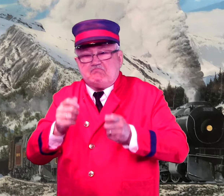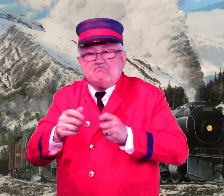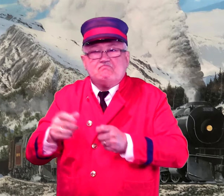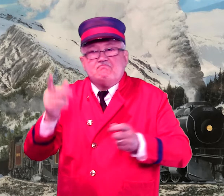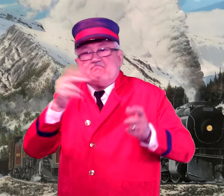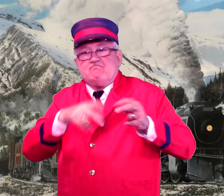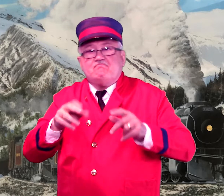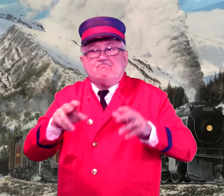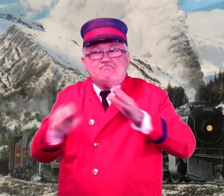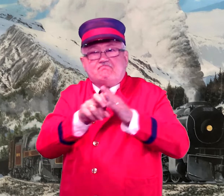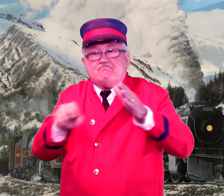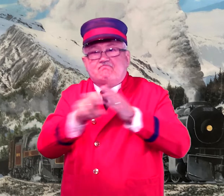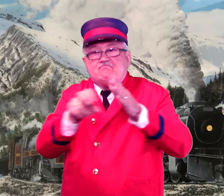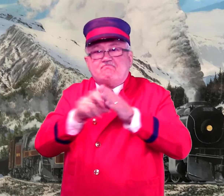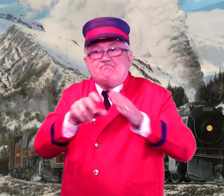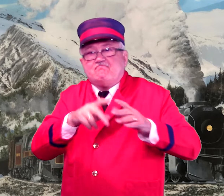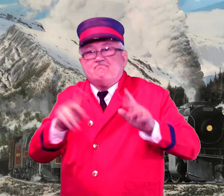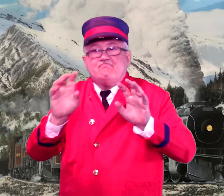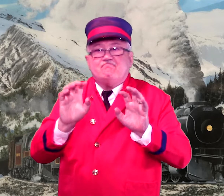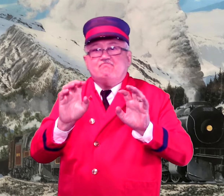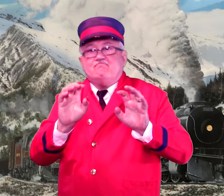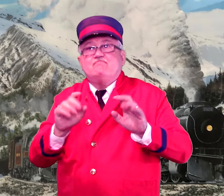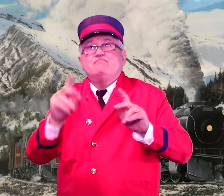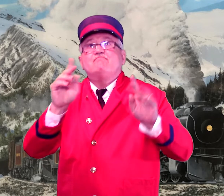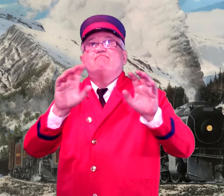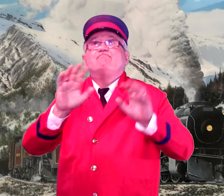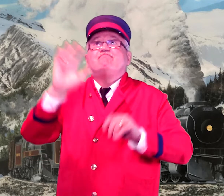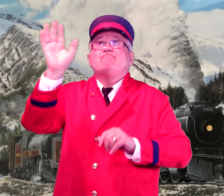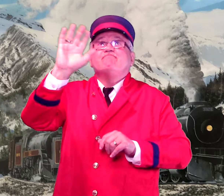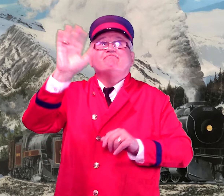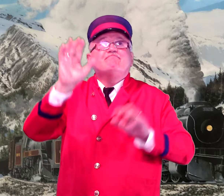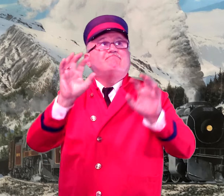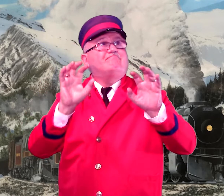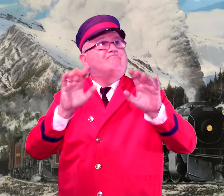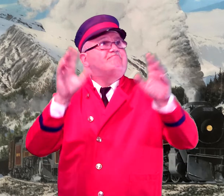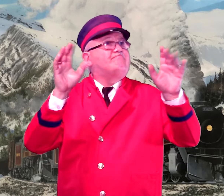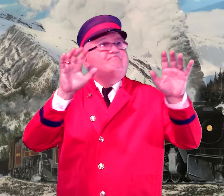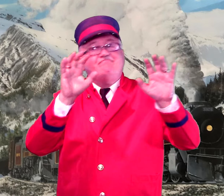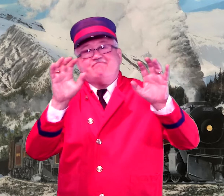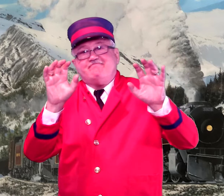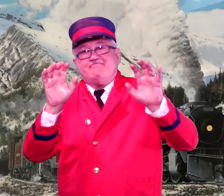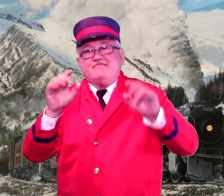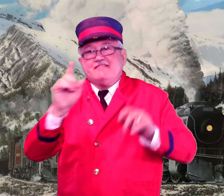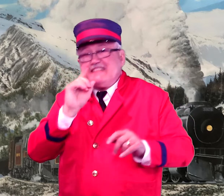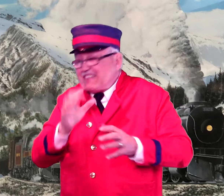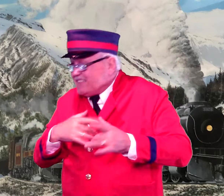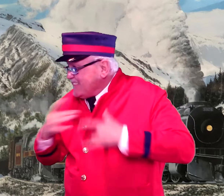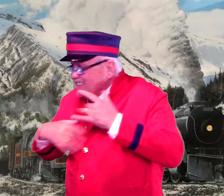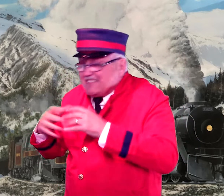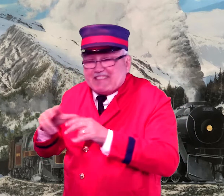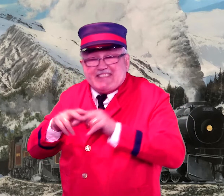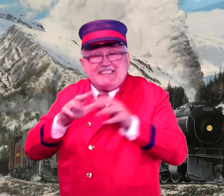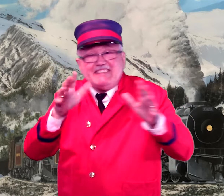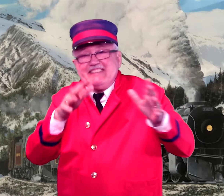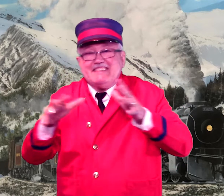which he said he would. All of the children got on the train and were getting ready to leave for the school year. Their parents were milling about